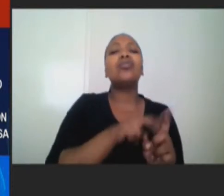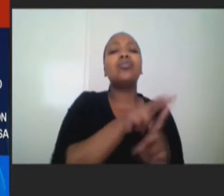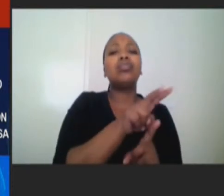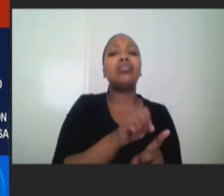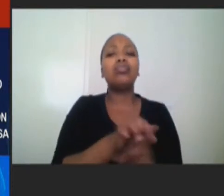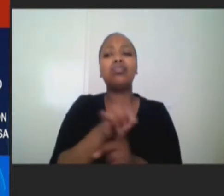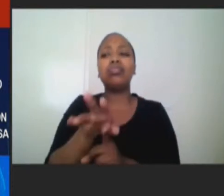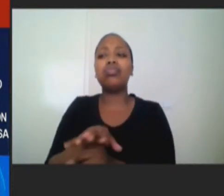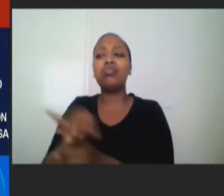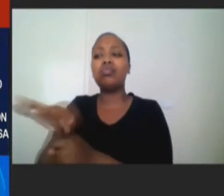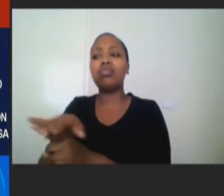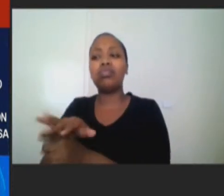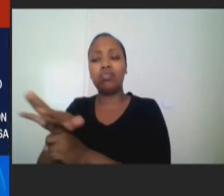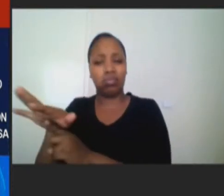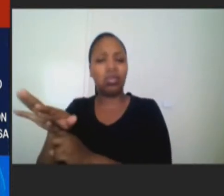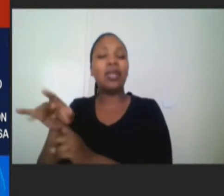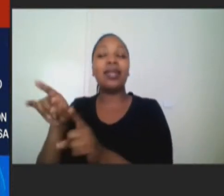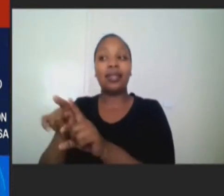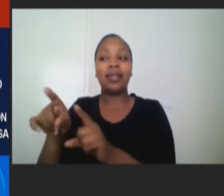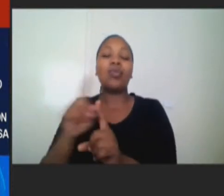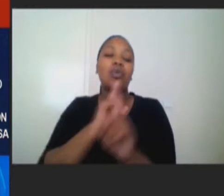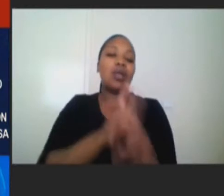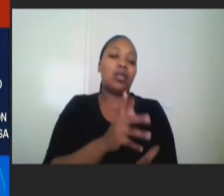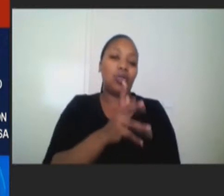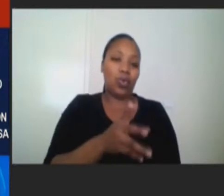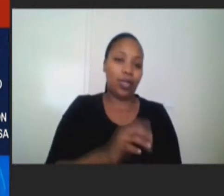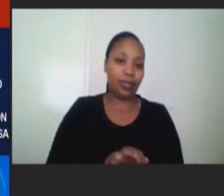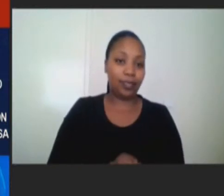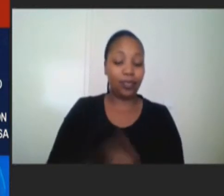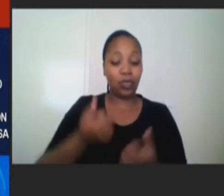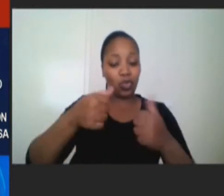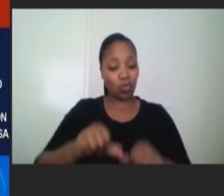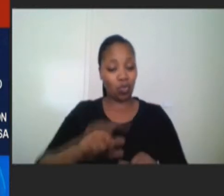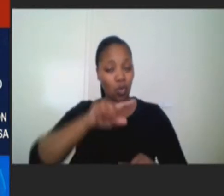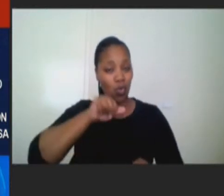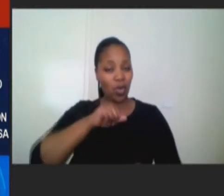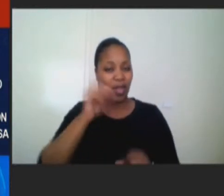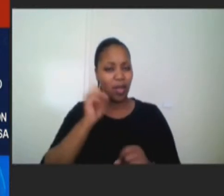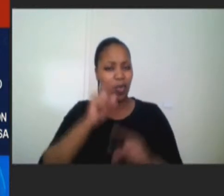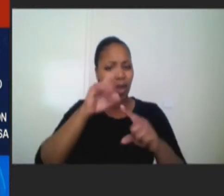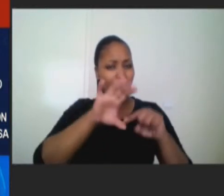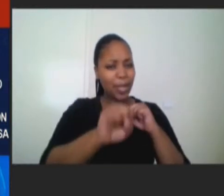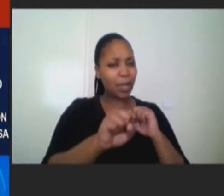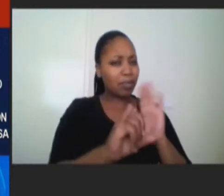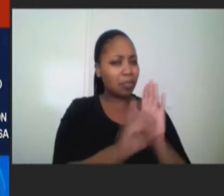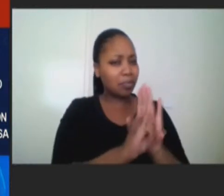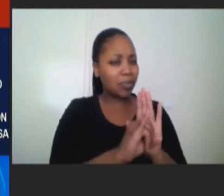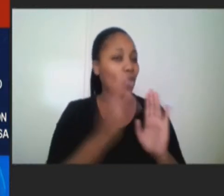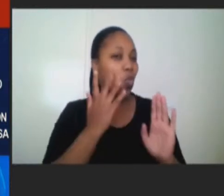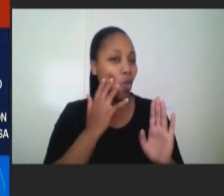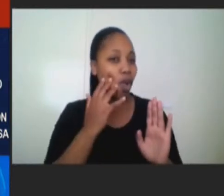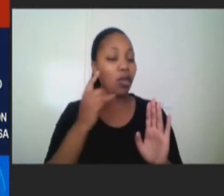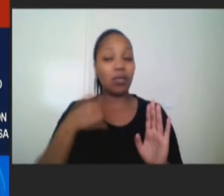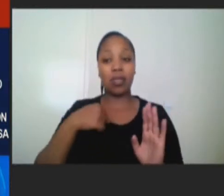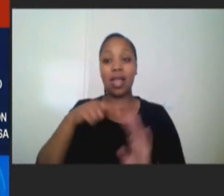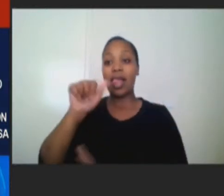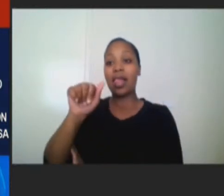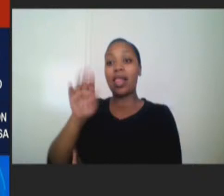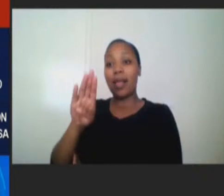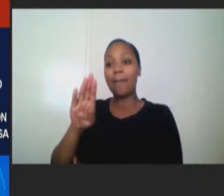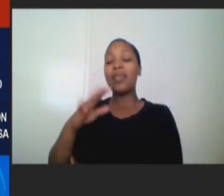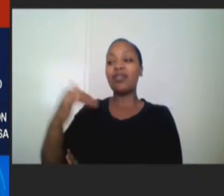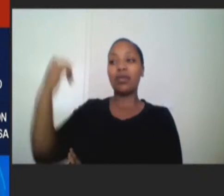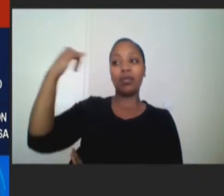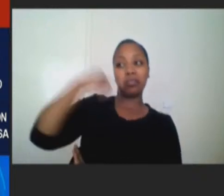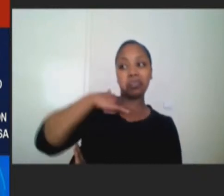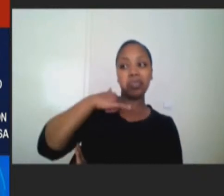want to respond to that. When did we become aware? The labs phoned me on the 24th of November. Now,